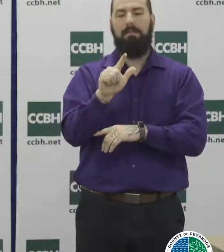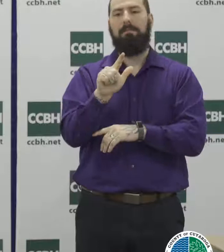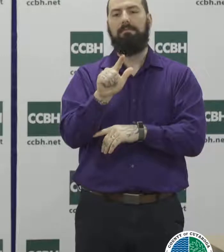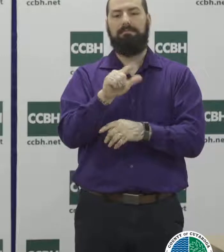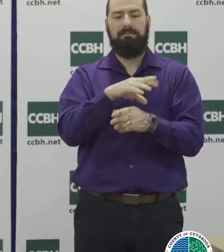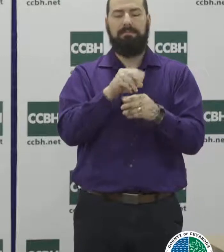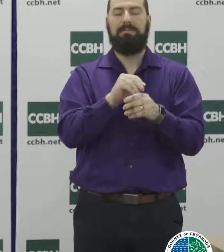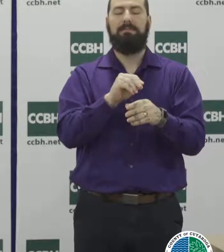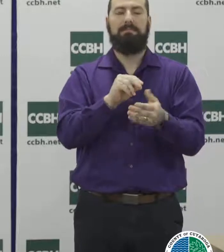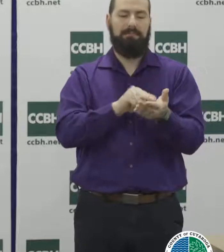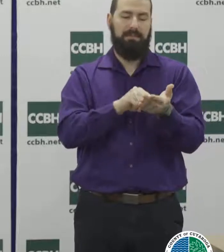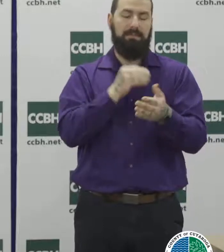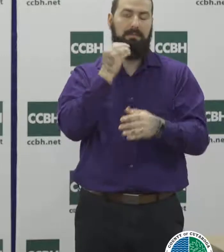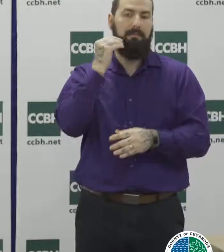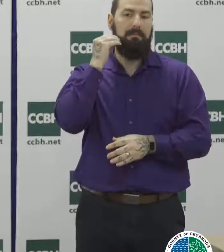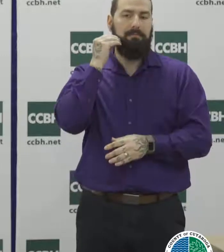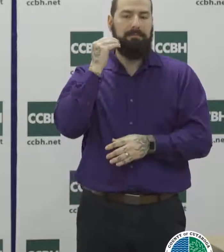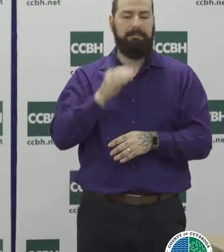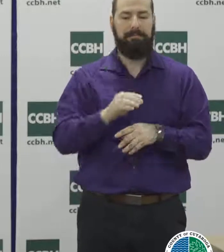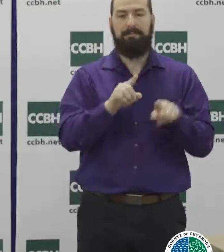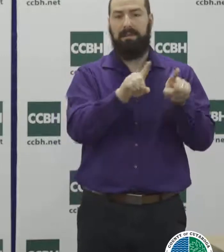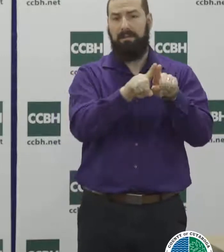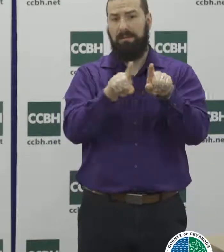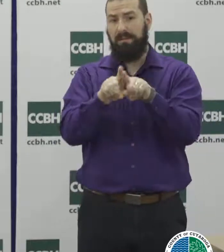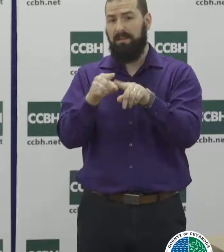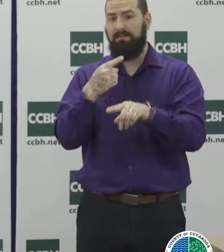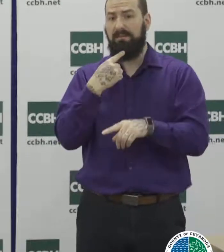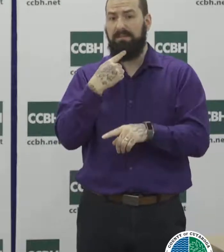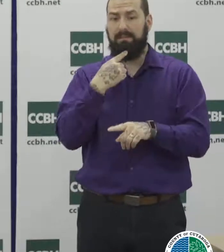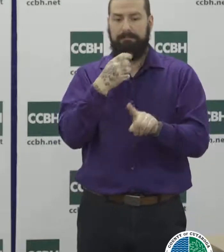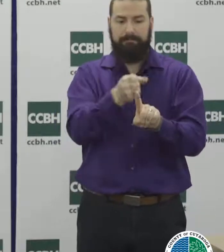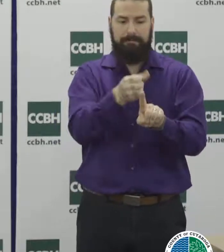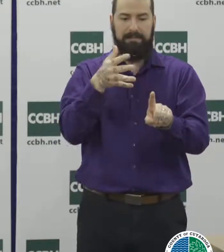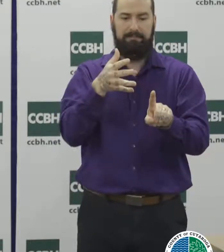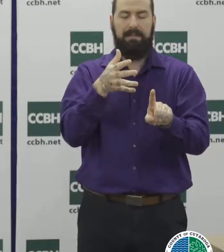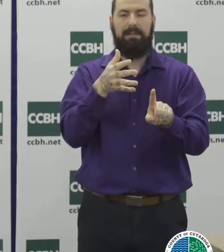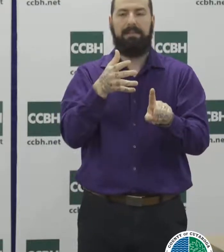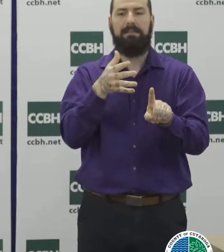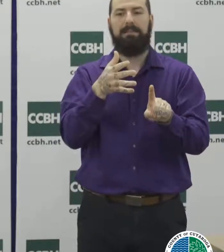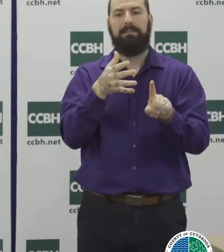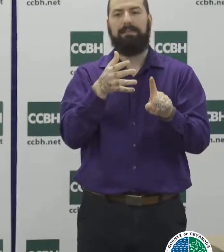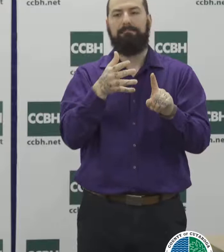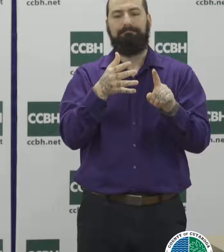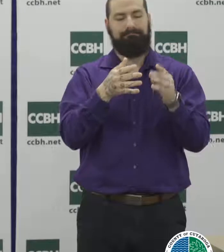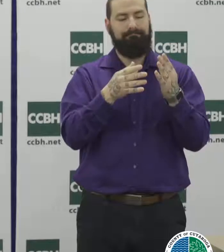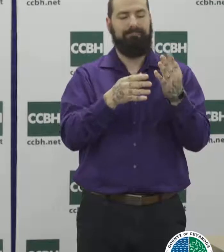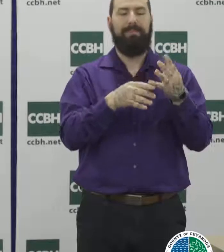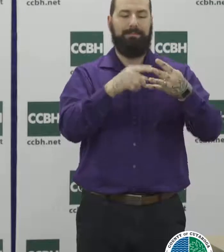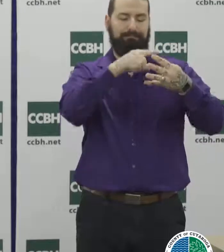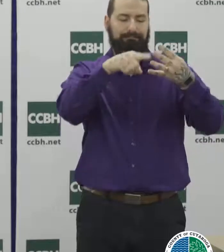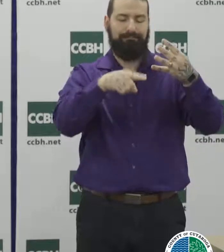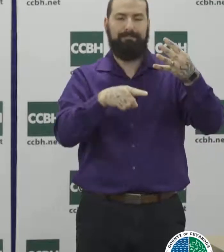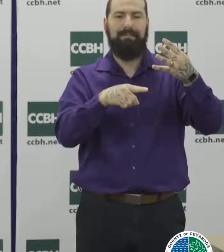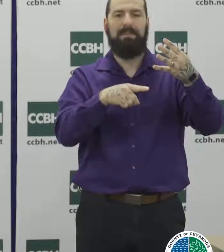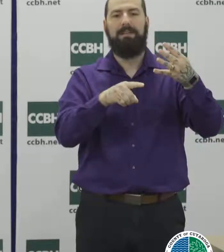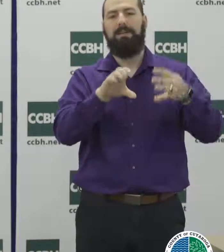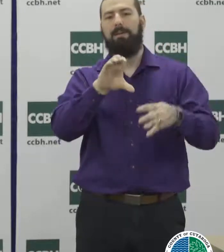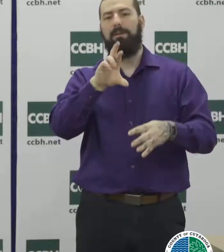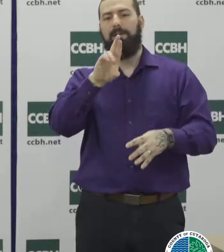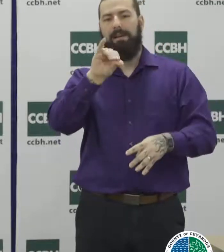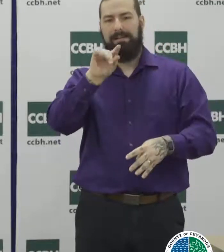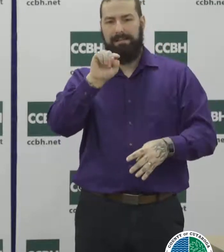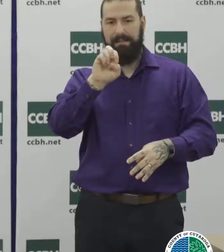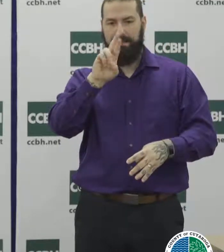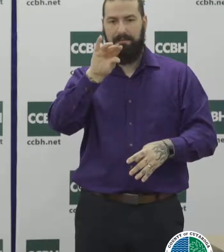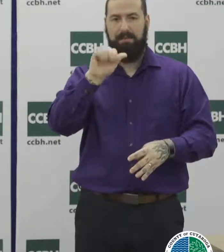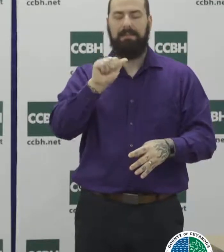We also heard that the governor announced an expansion of the criteria for testing, working with the Ohio Department of Health. There